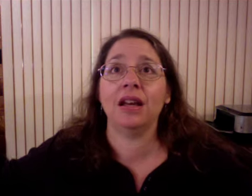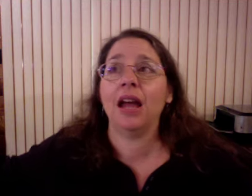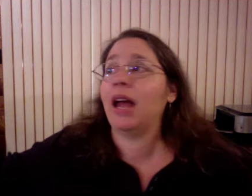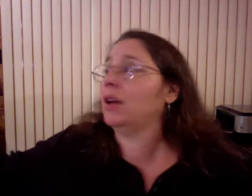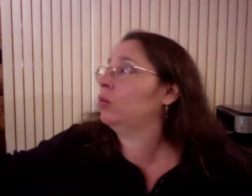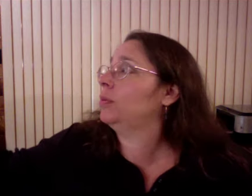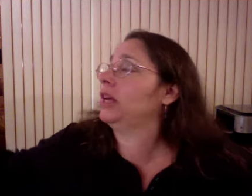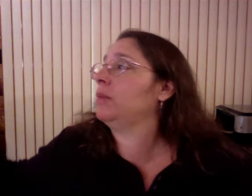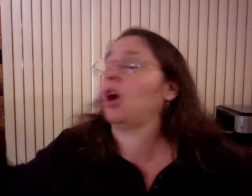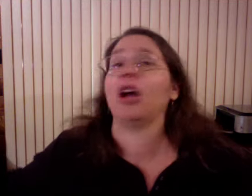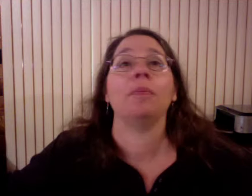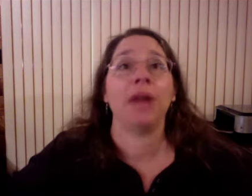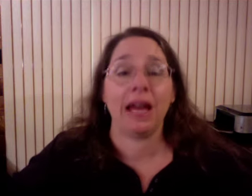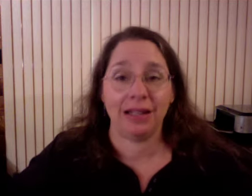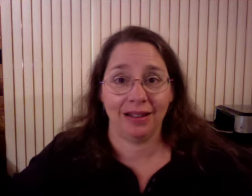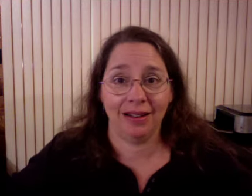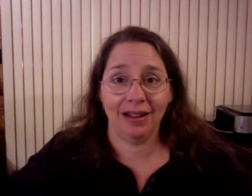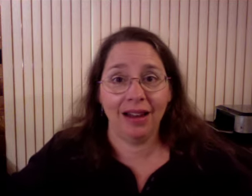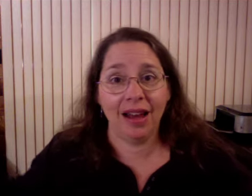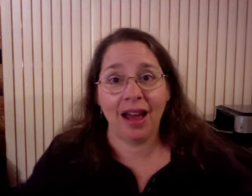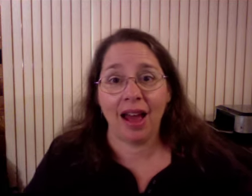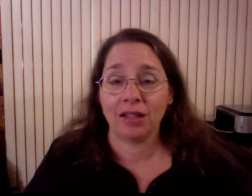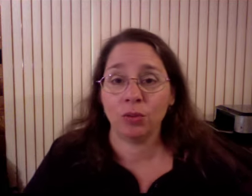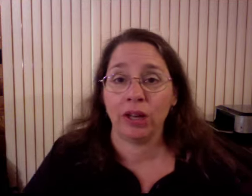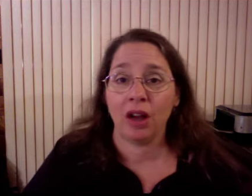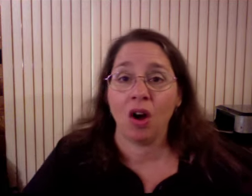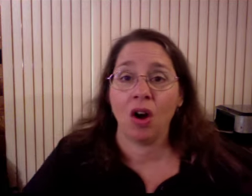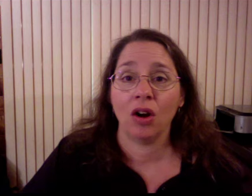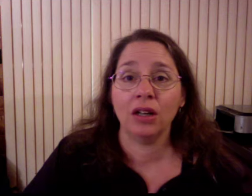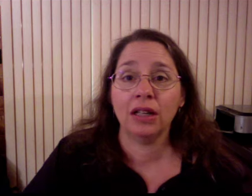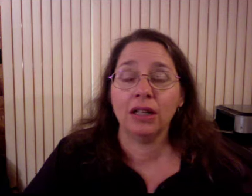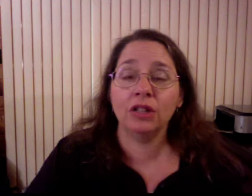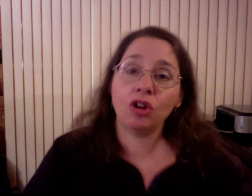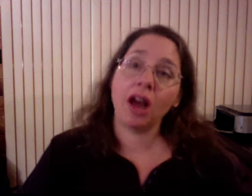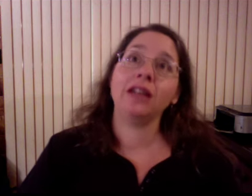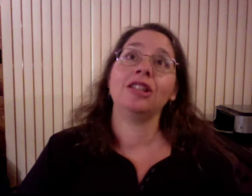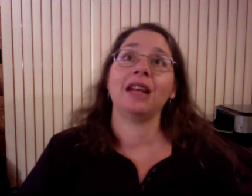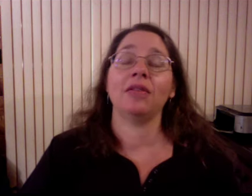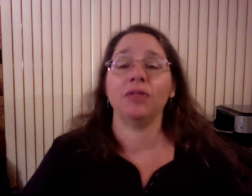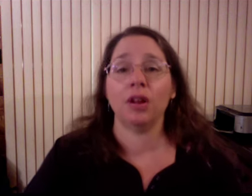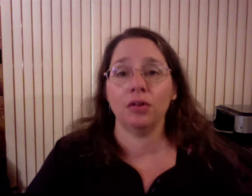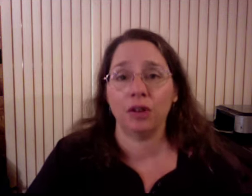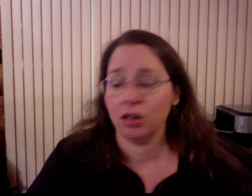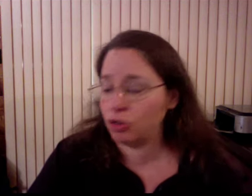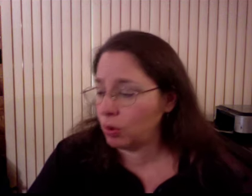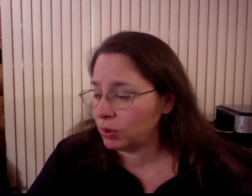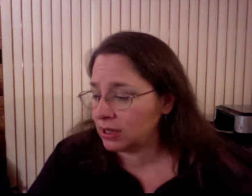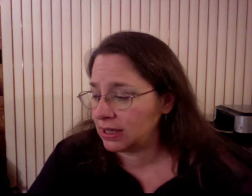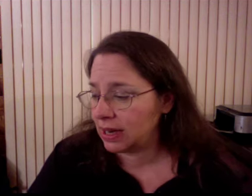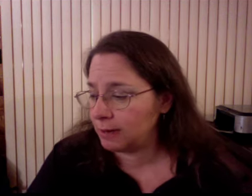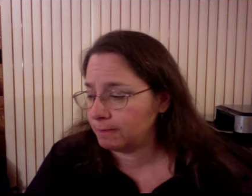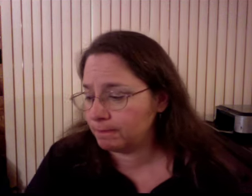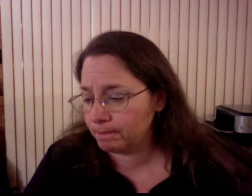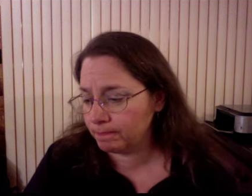And a woman can be our companion as we are trying to stay afloat on a troubled sea.